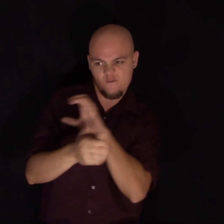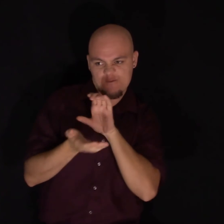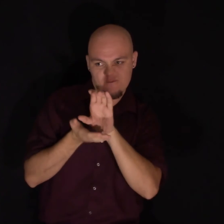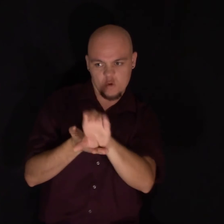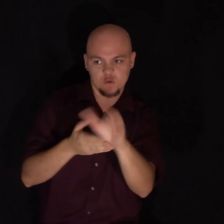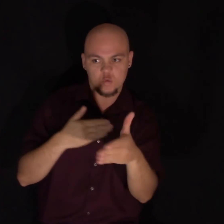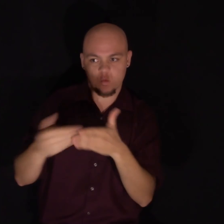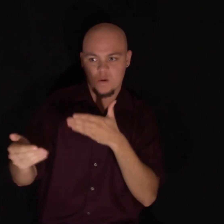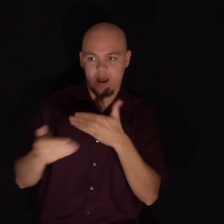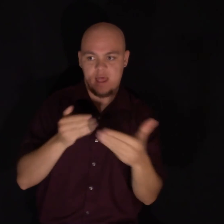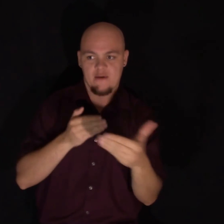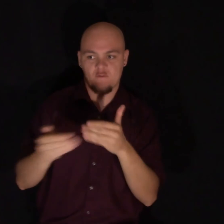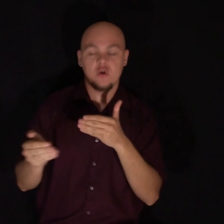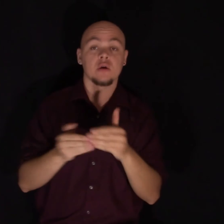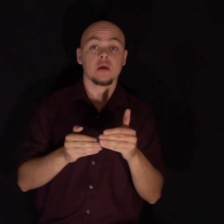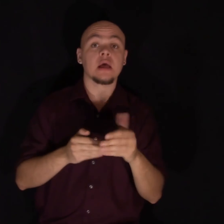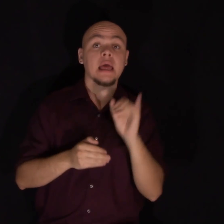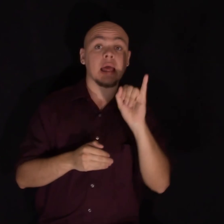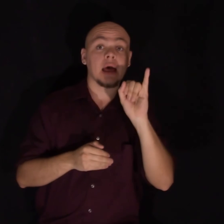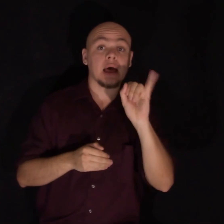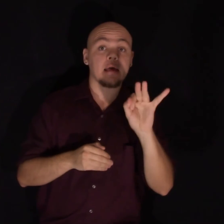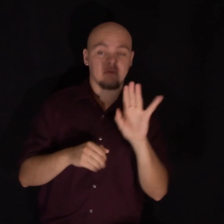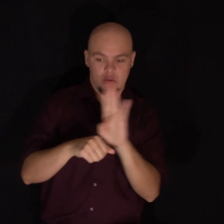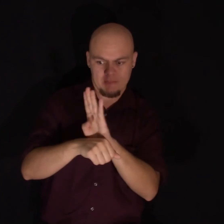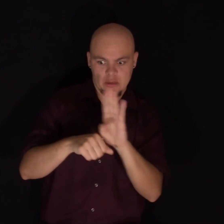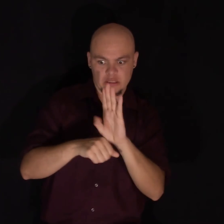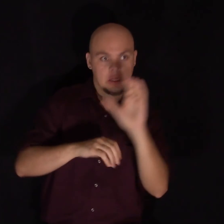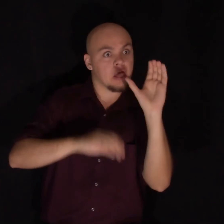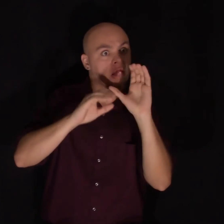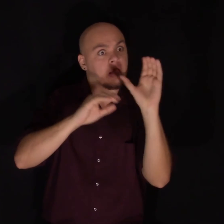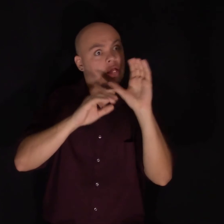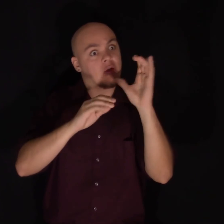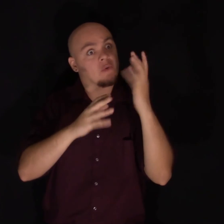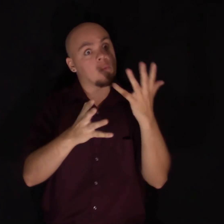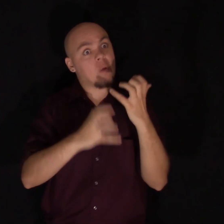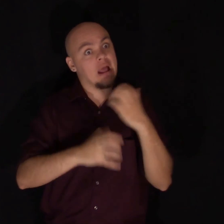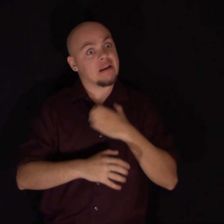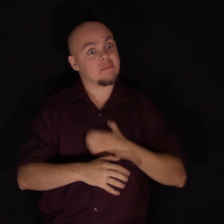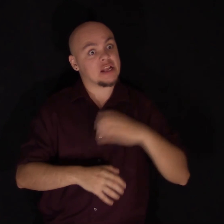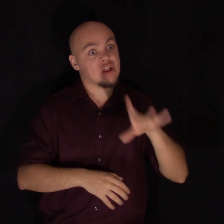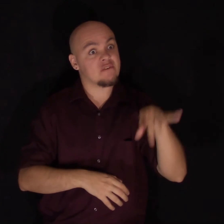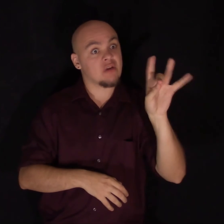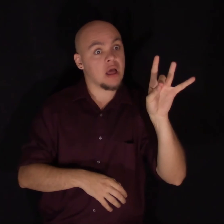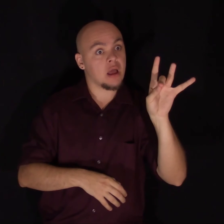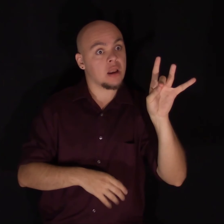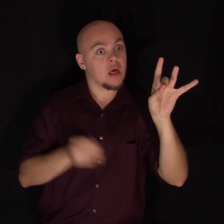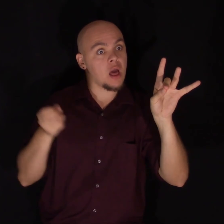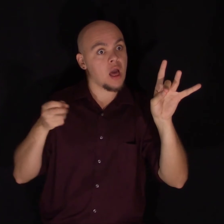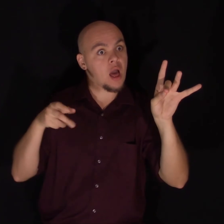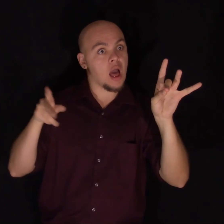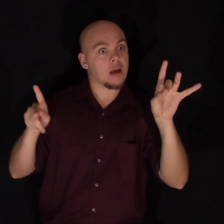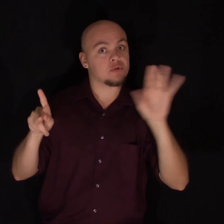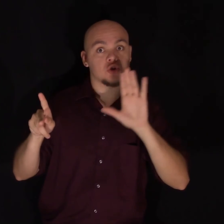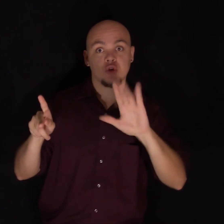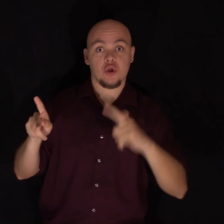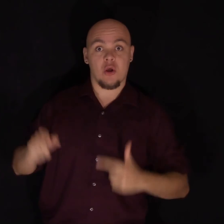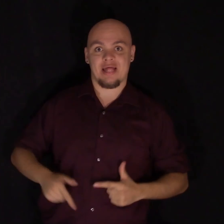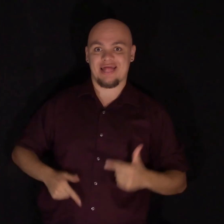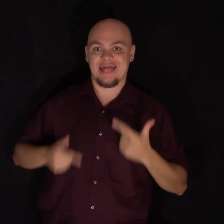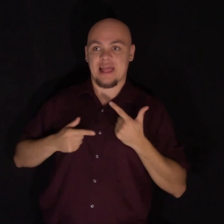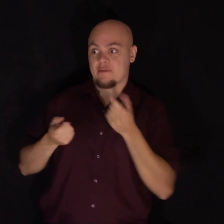whatever's right in front of you. And if you're so busy looking for this passion, you could miss opportunities that change your